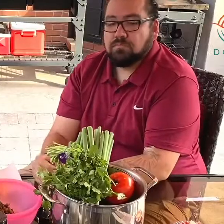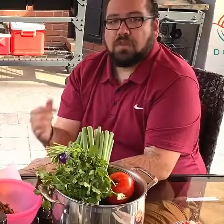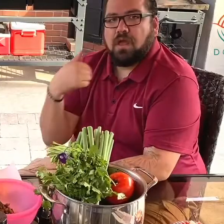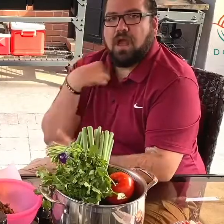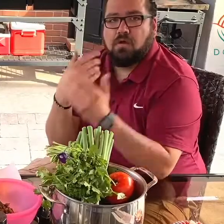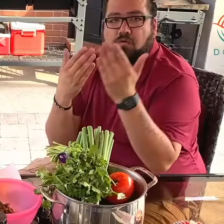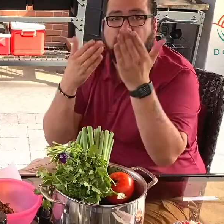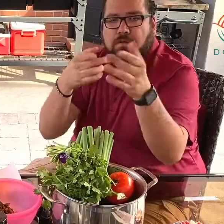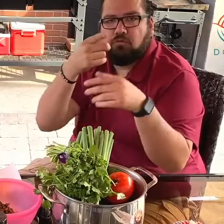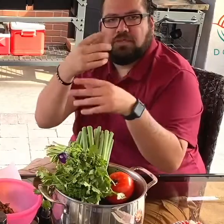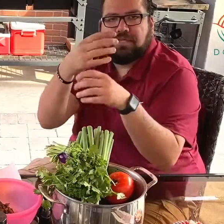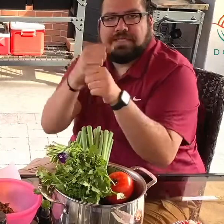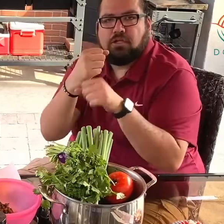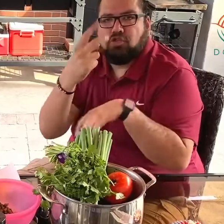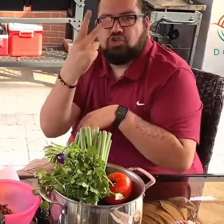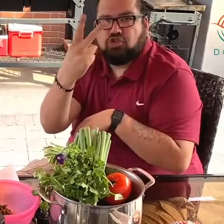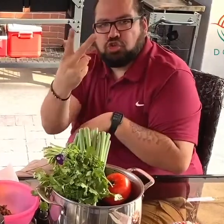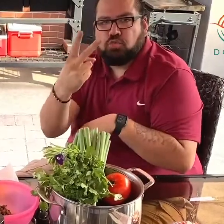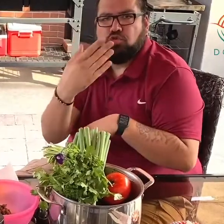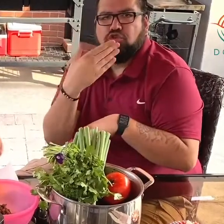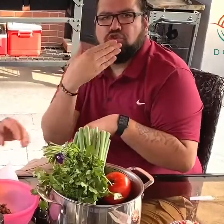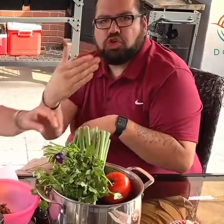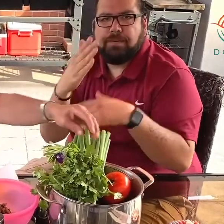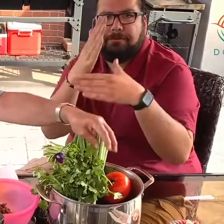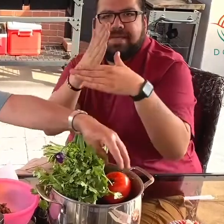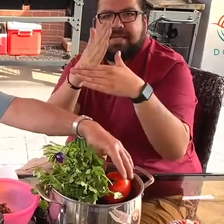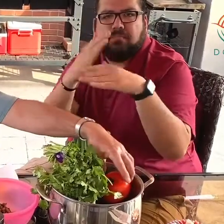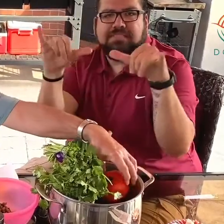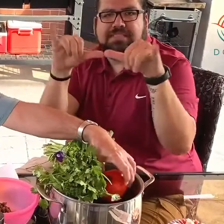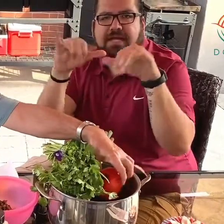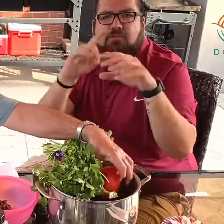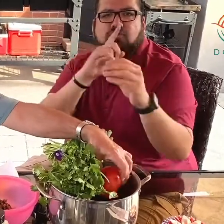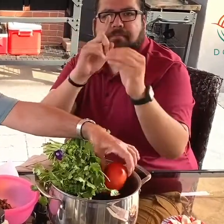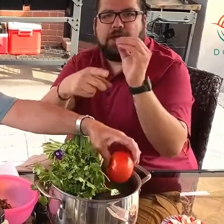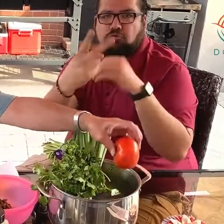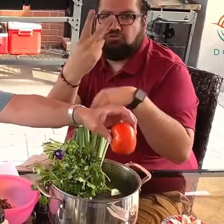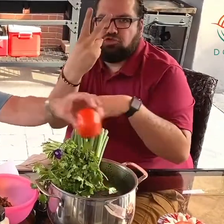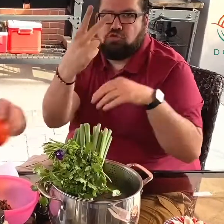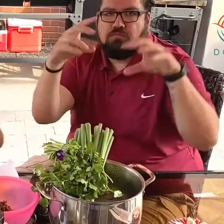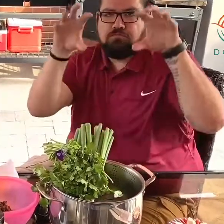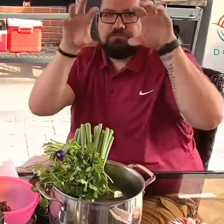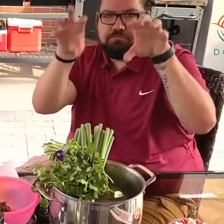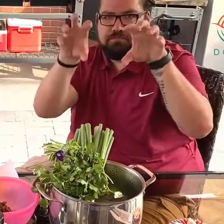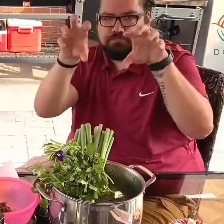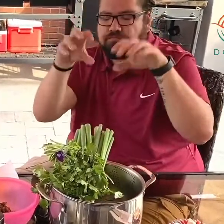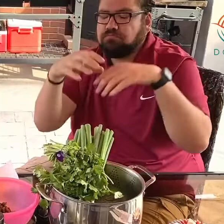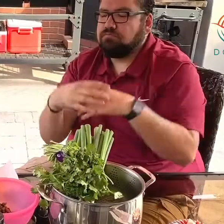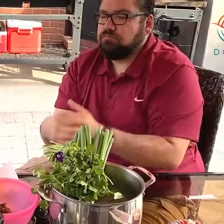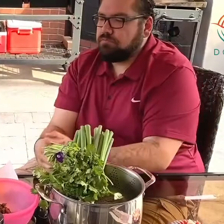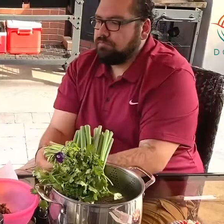So I recommend you get 2 good medium-sized tomatoes, 2 of them.